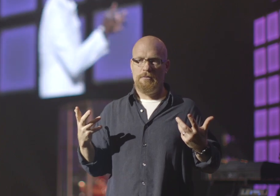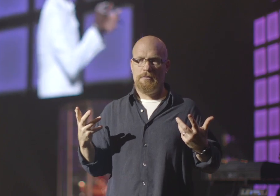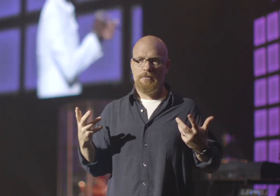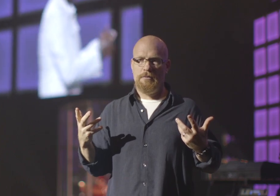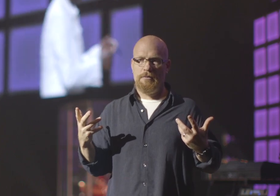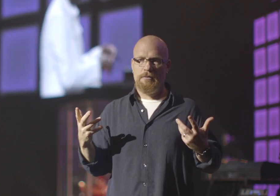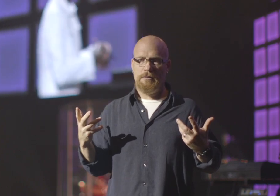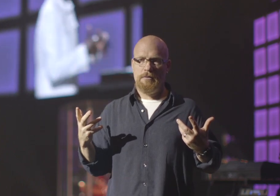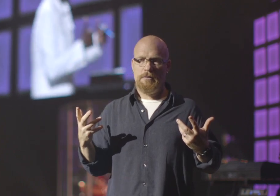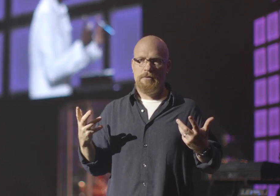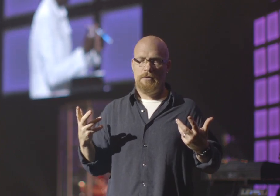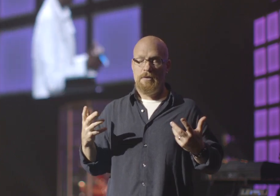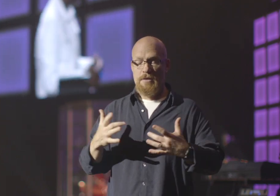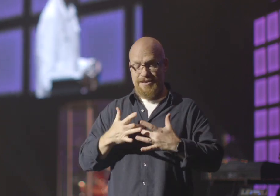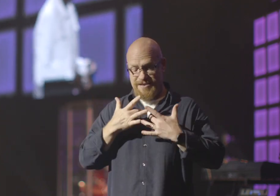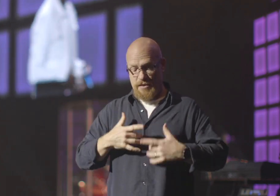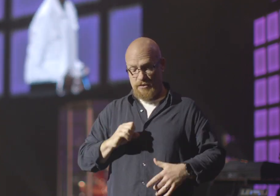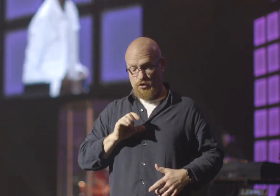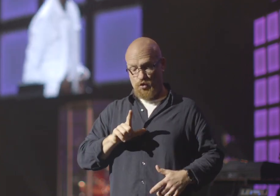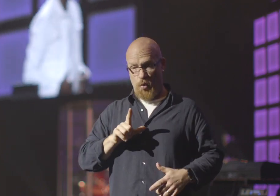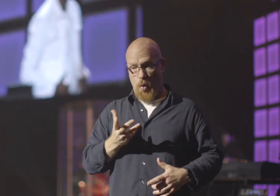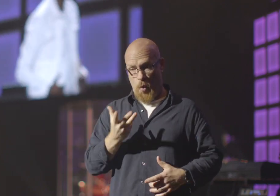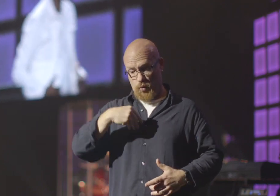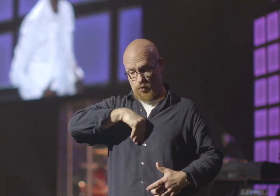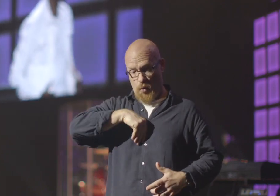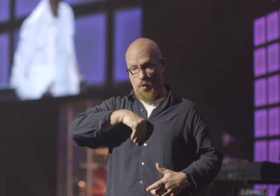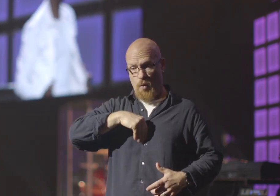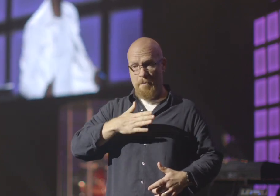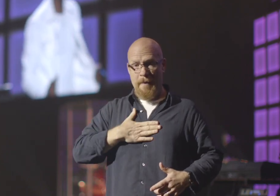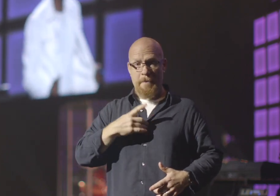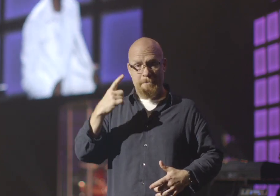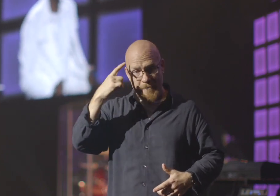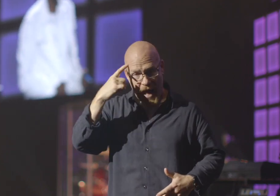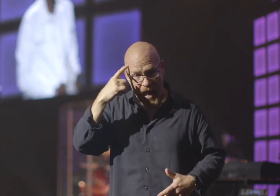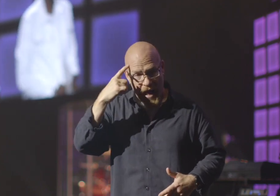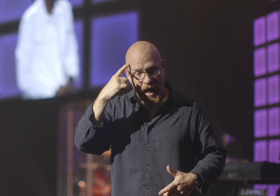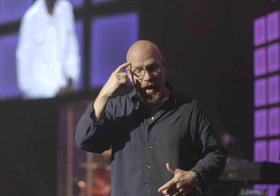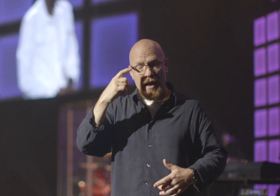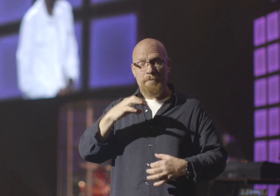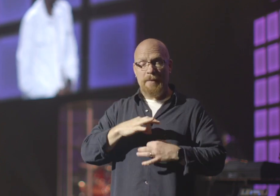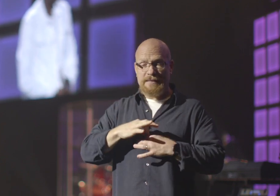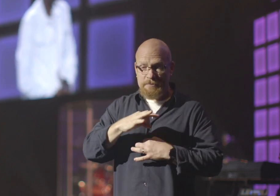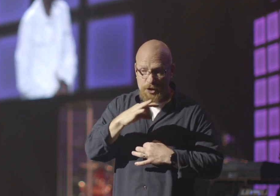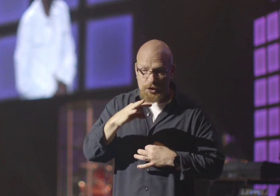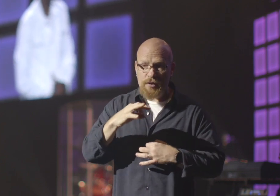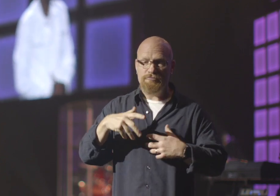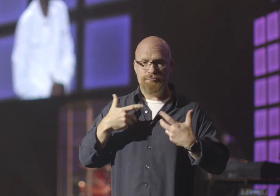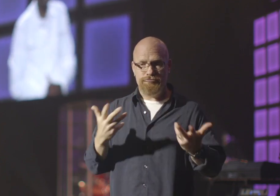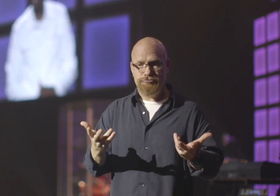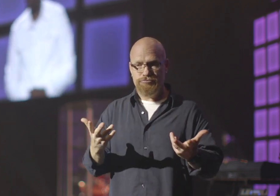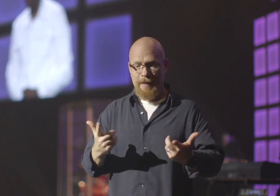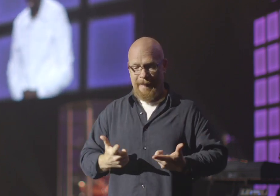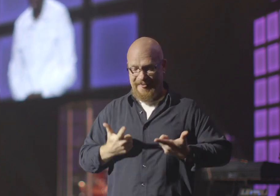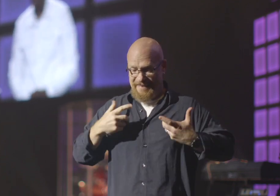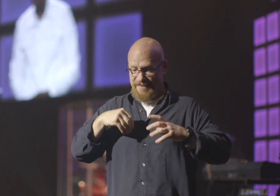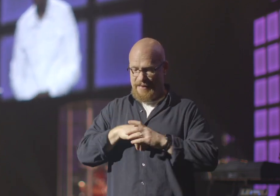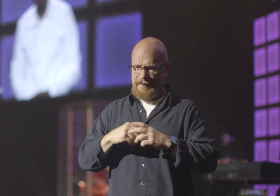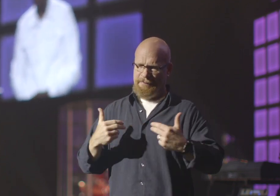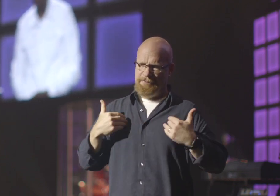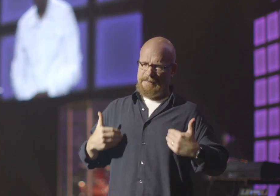mind, your will, and your emotion. And then what happens is that you live inside of what is called a physical